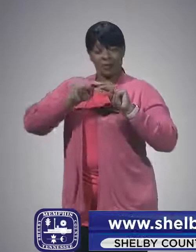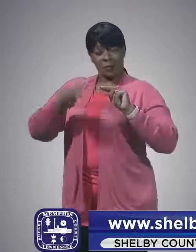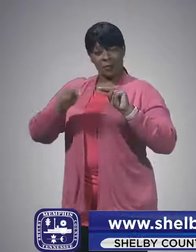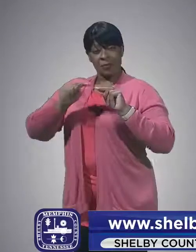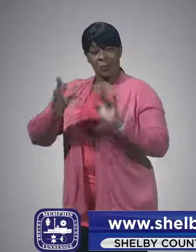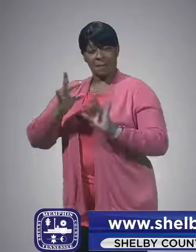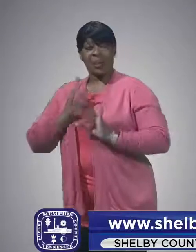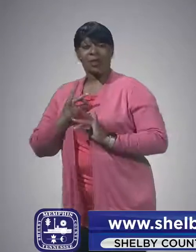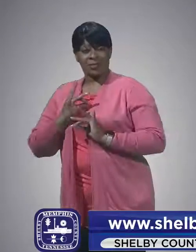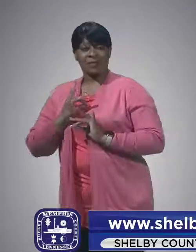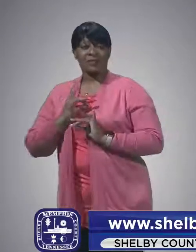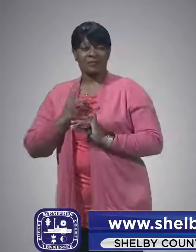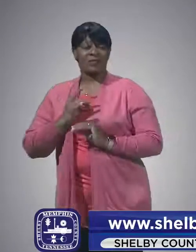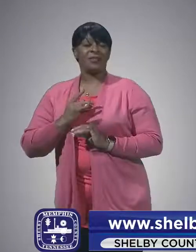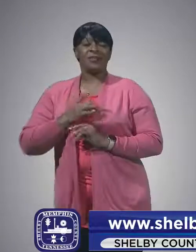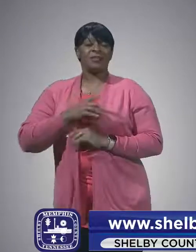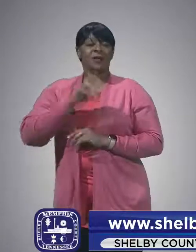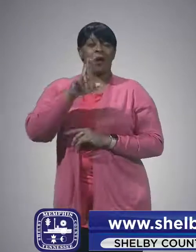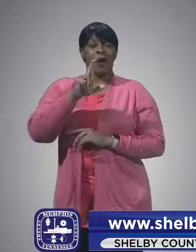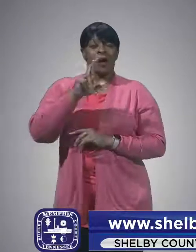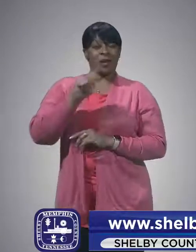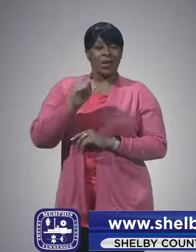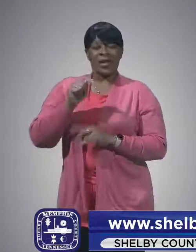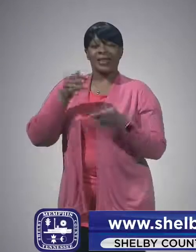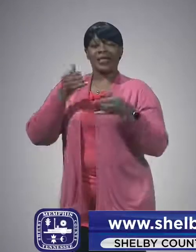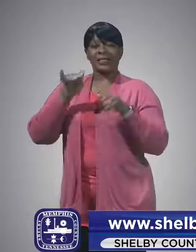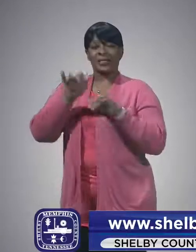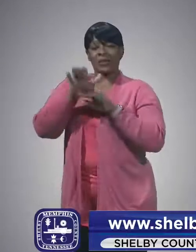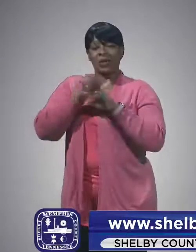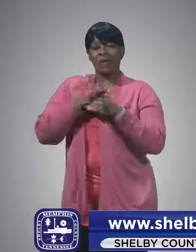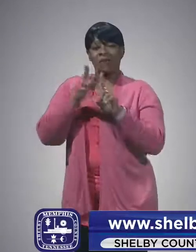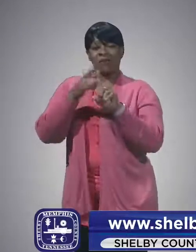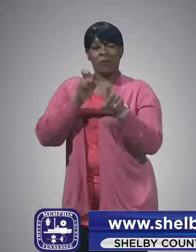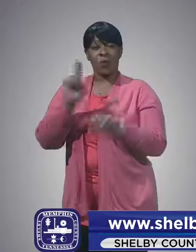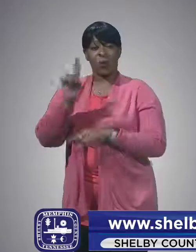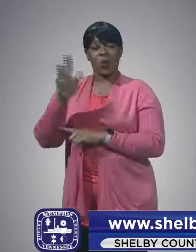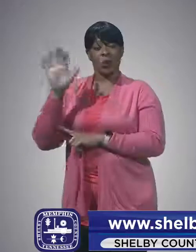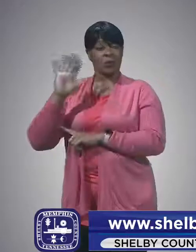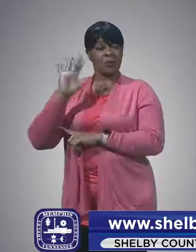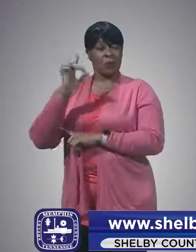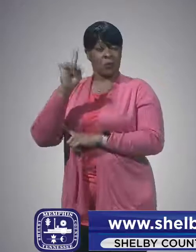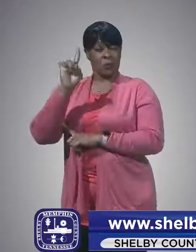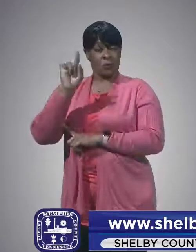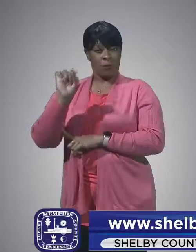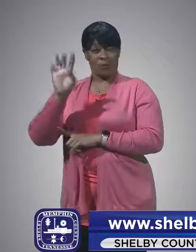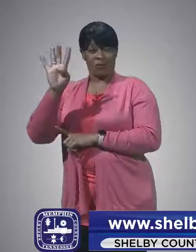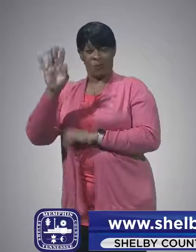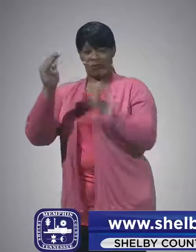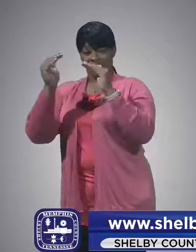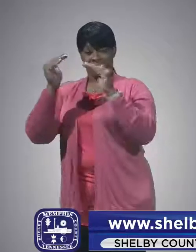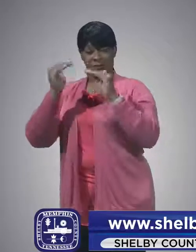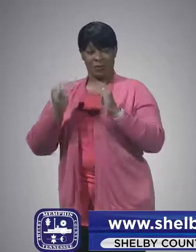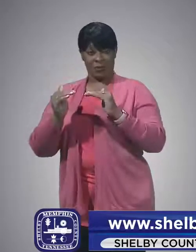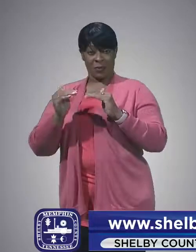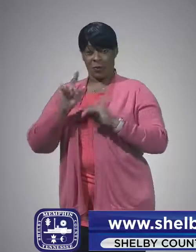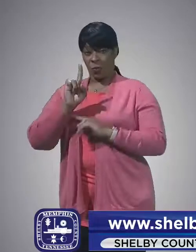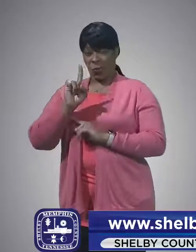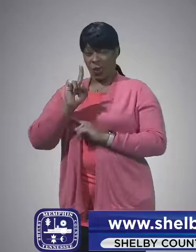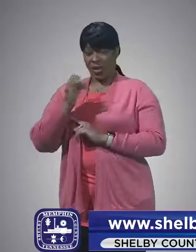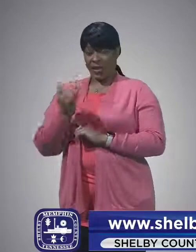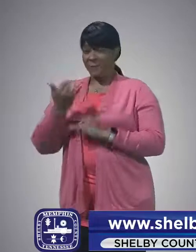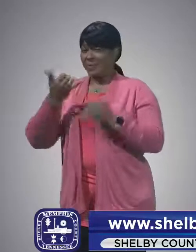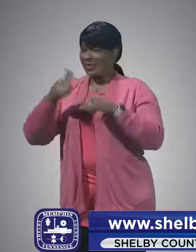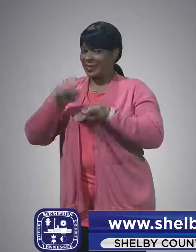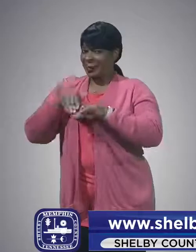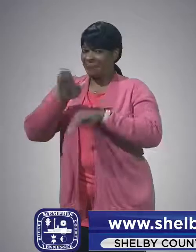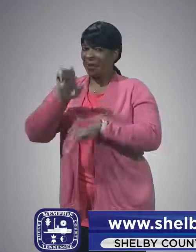come down. Our R0 has slowly gone from where it was almost at 1.4 down to just above 1 now, but it is